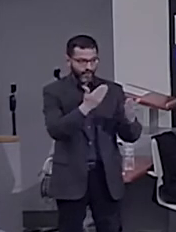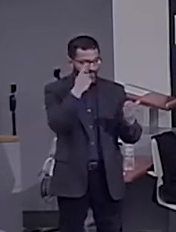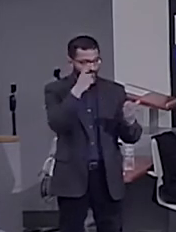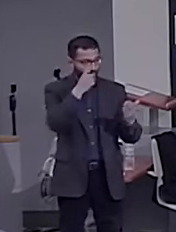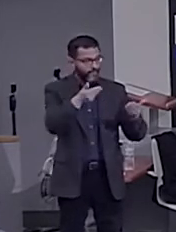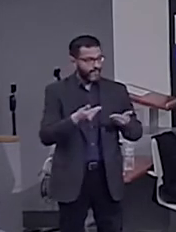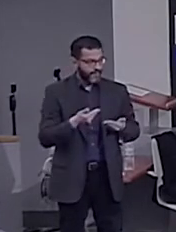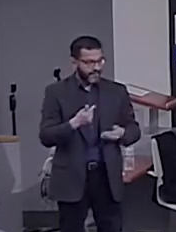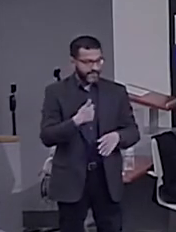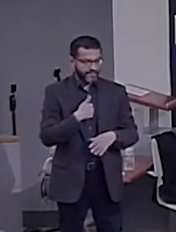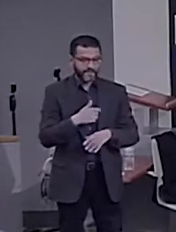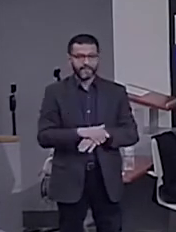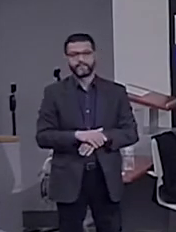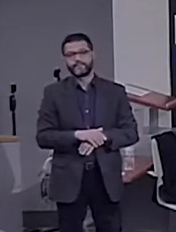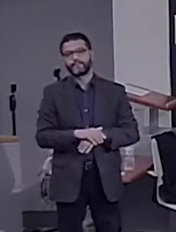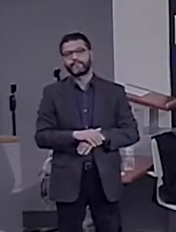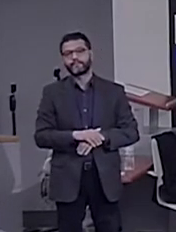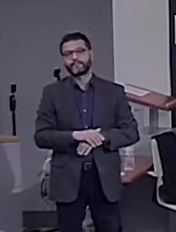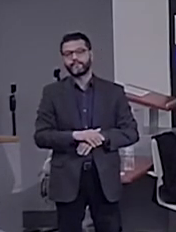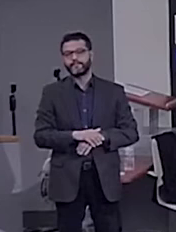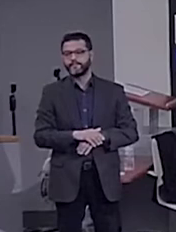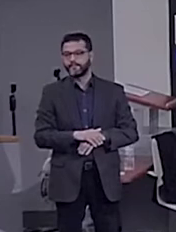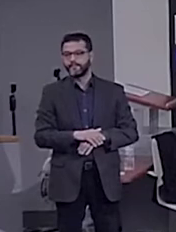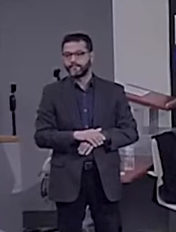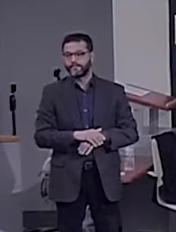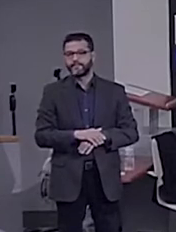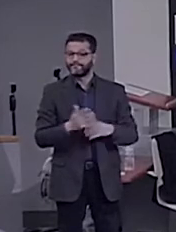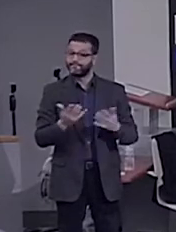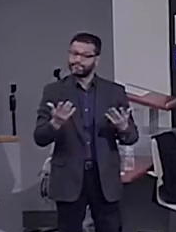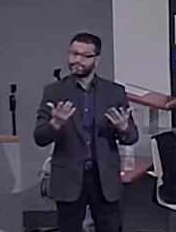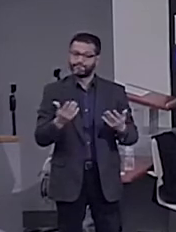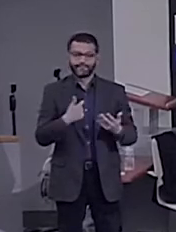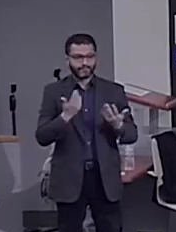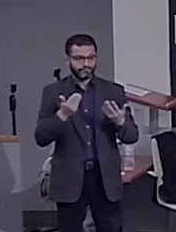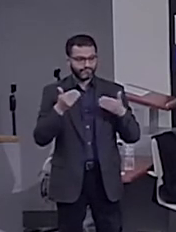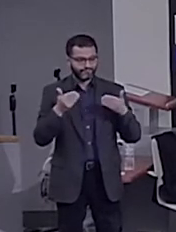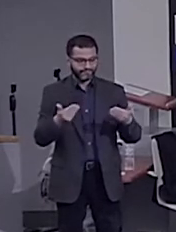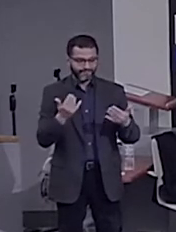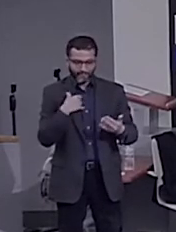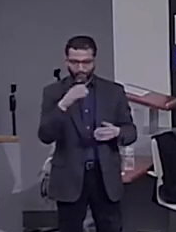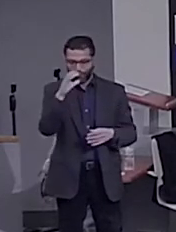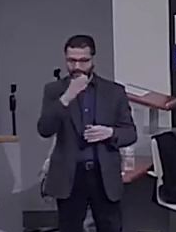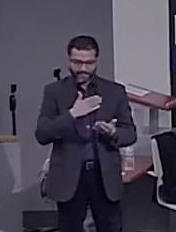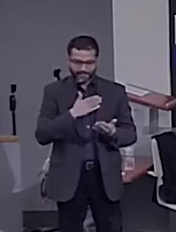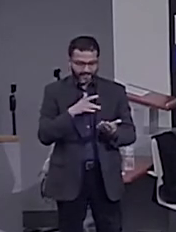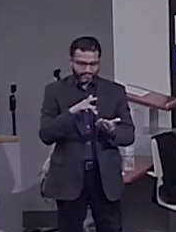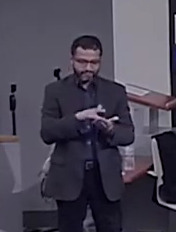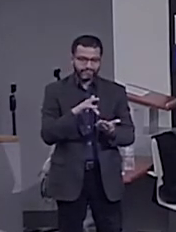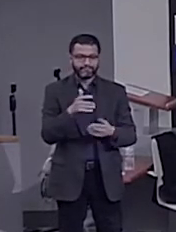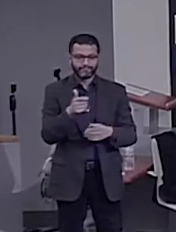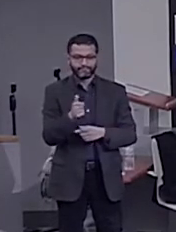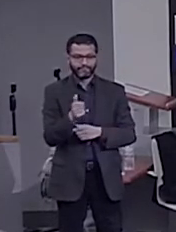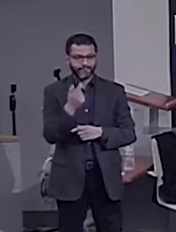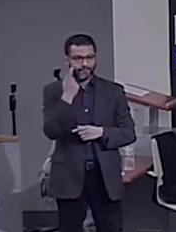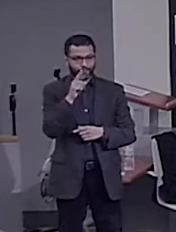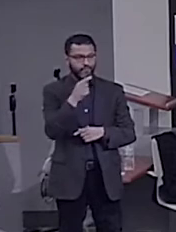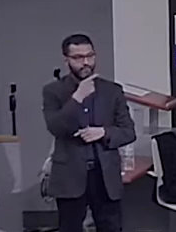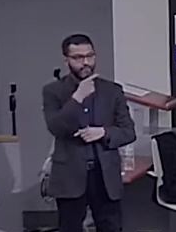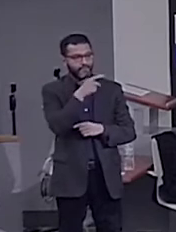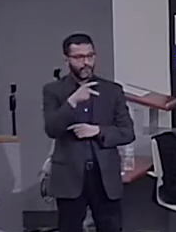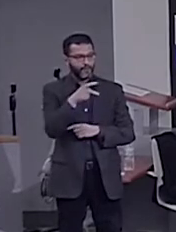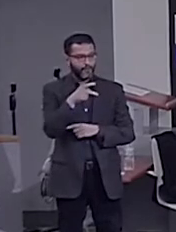and here we go I'm just looking for my cursor which I know is